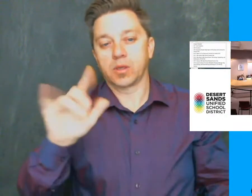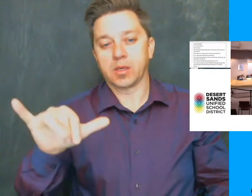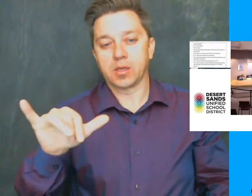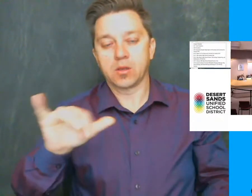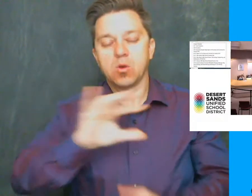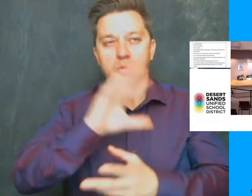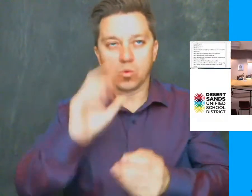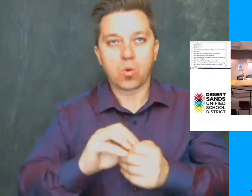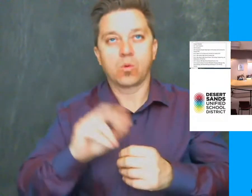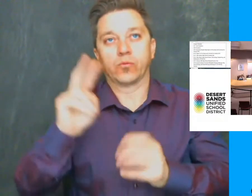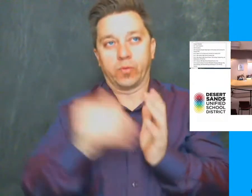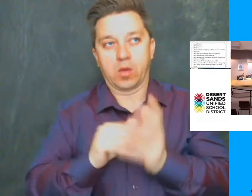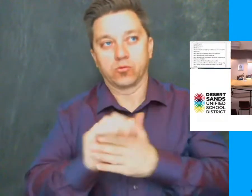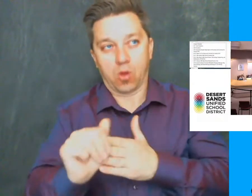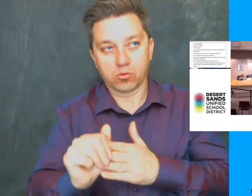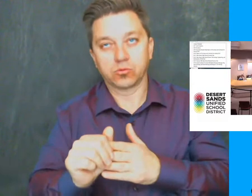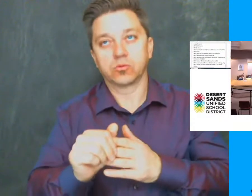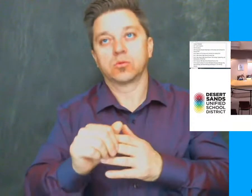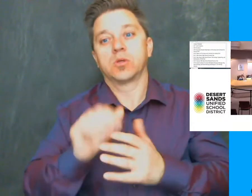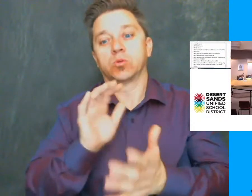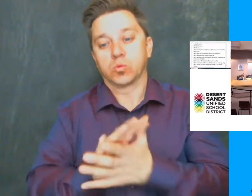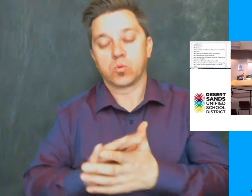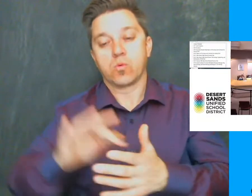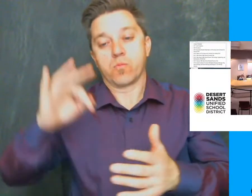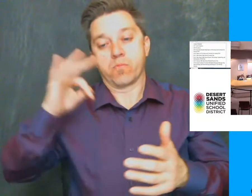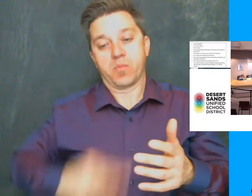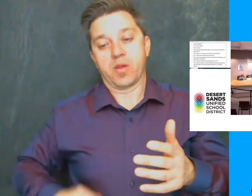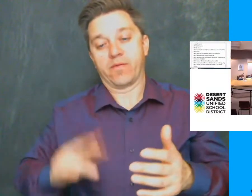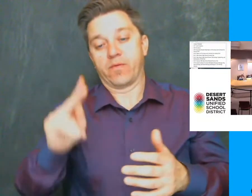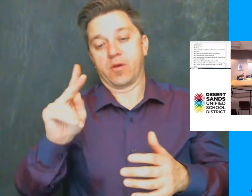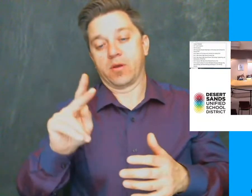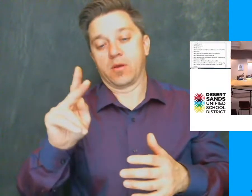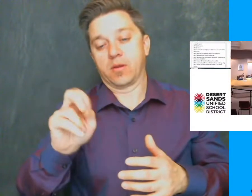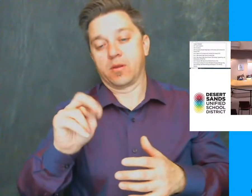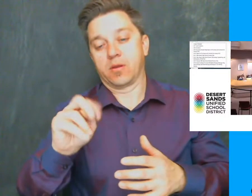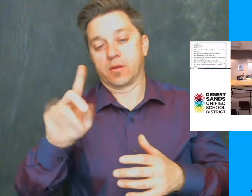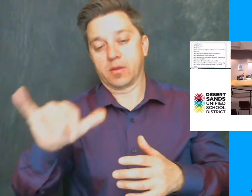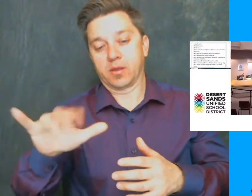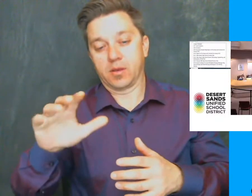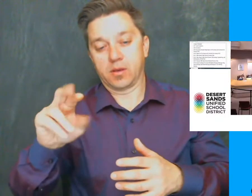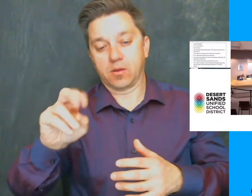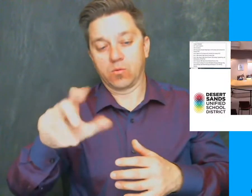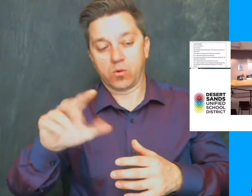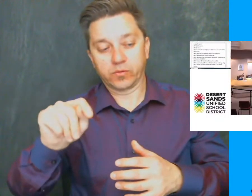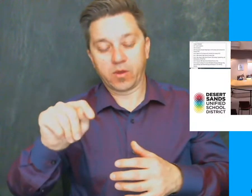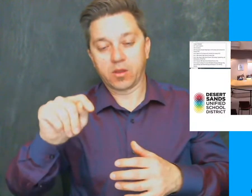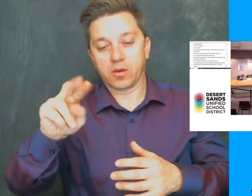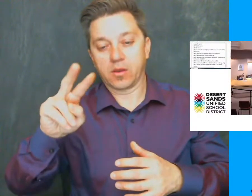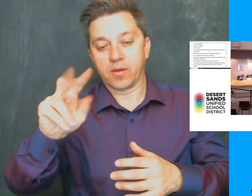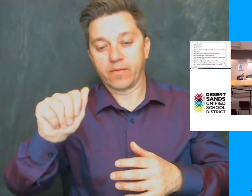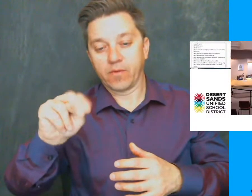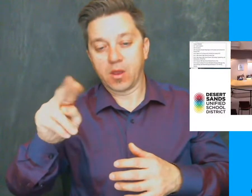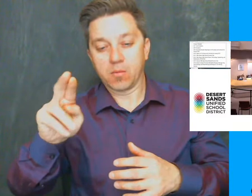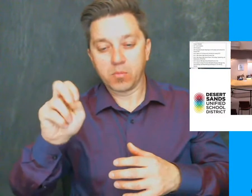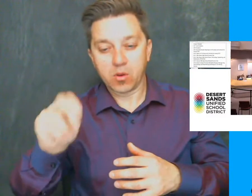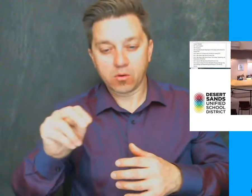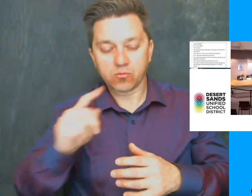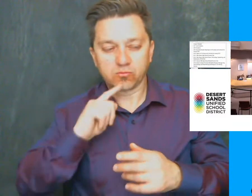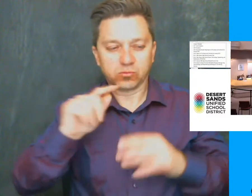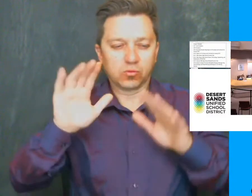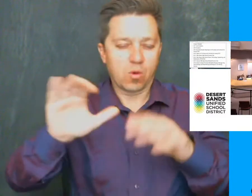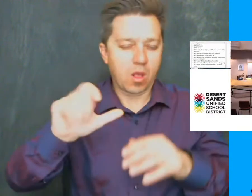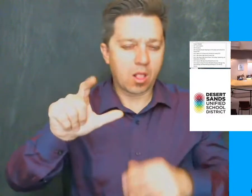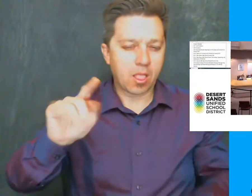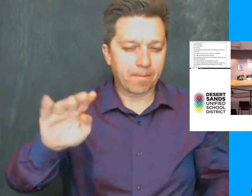of $2,000. And the schools that benefited were Kennedy, Oliphant, Roosevelt, and Van Buren. And it's such a great club